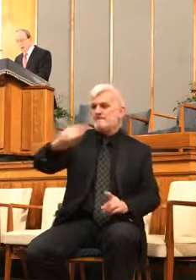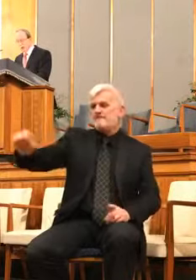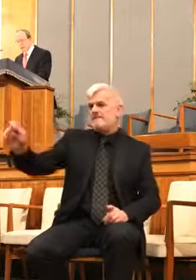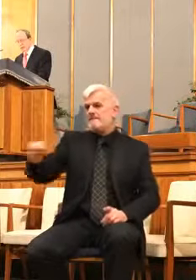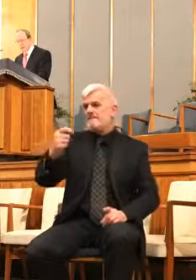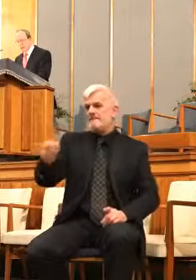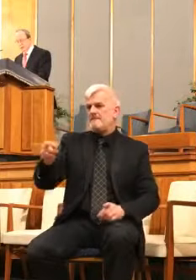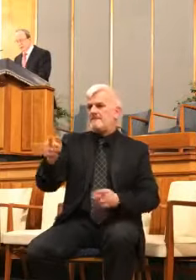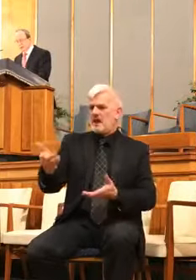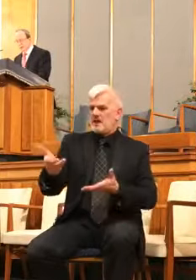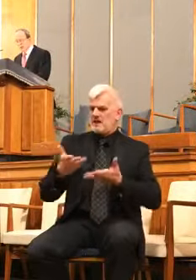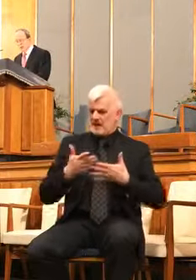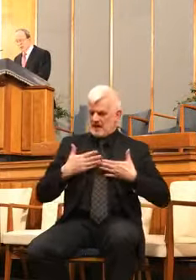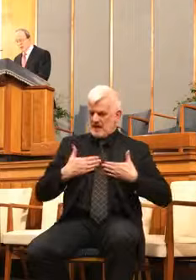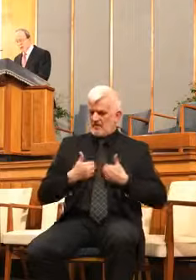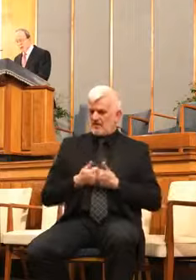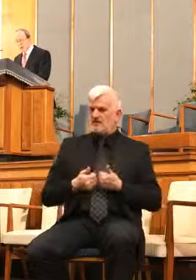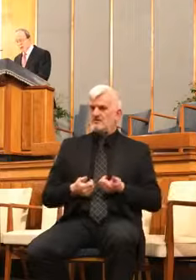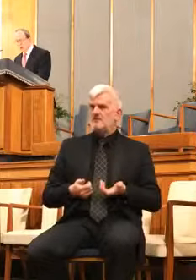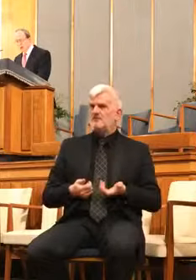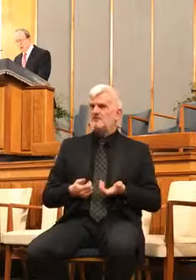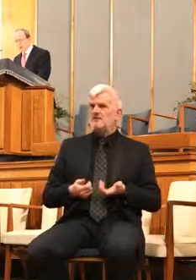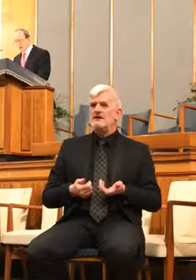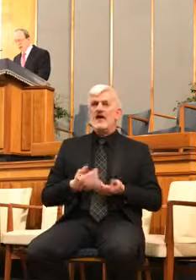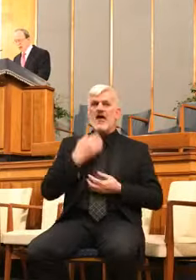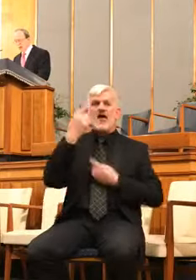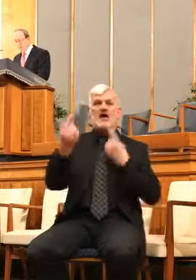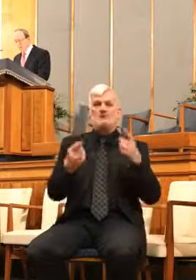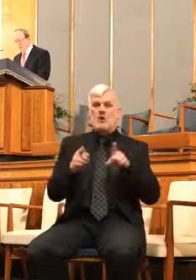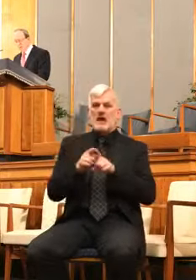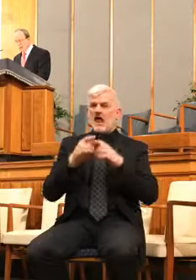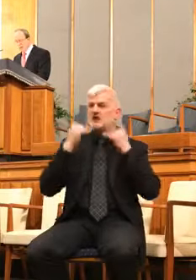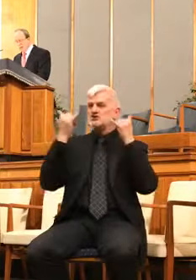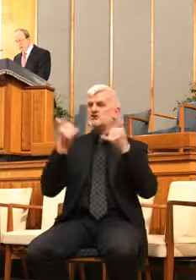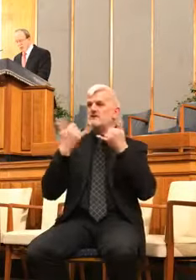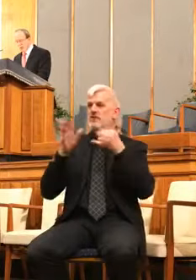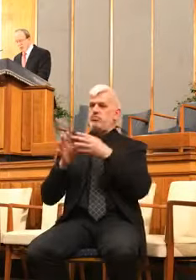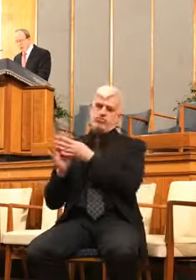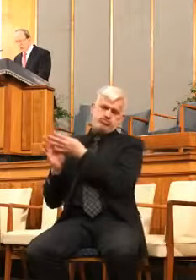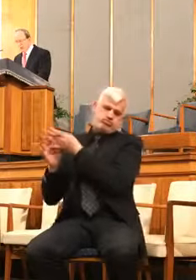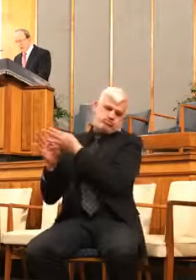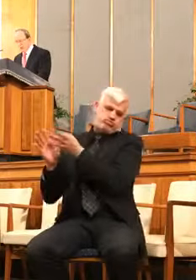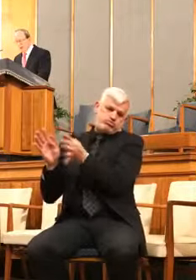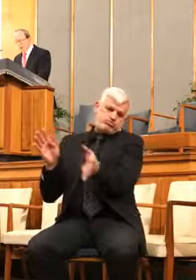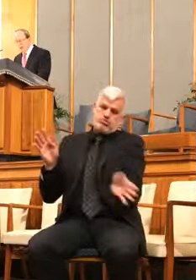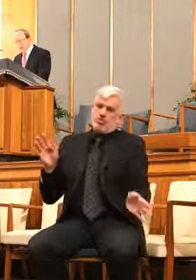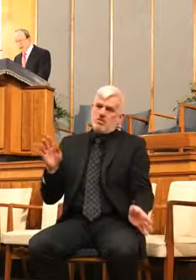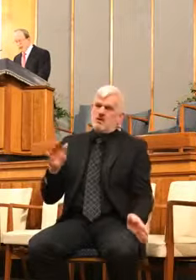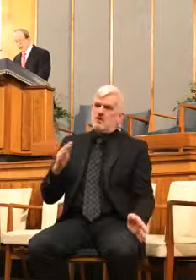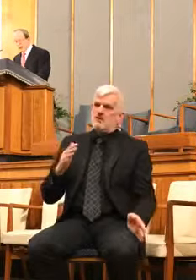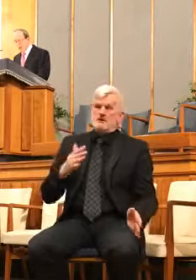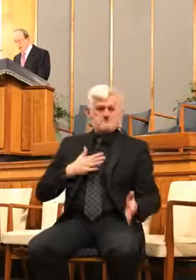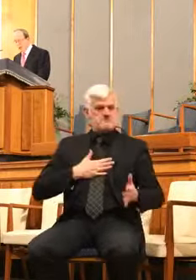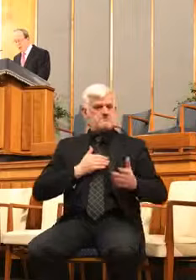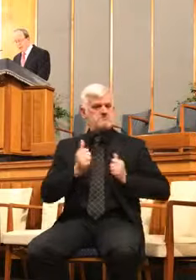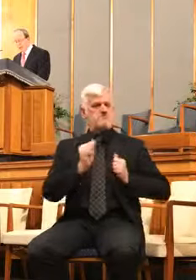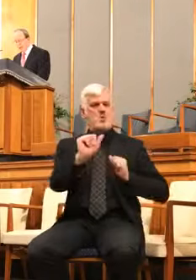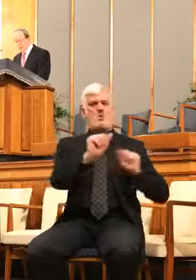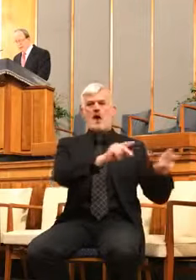we, like sheep, have gone astray. We have turned every one to his own